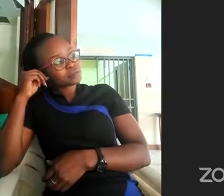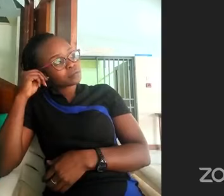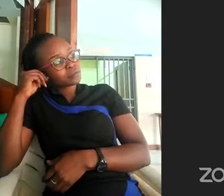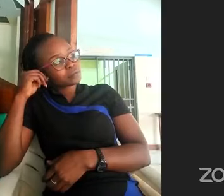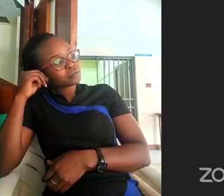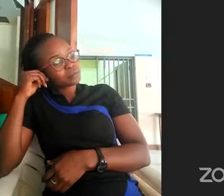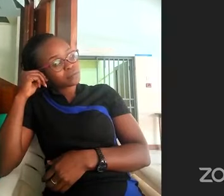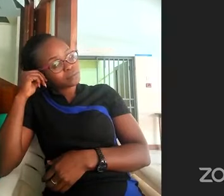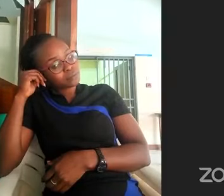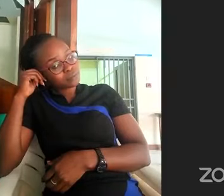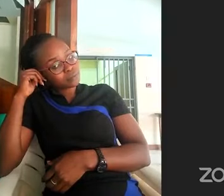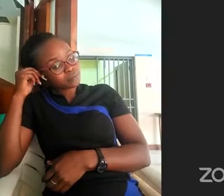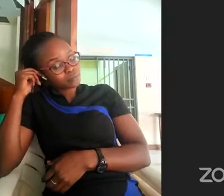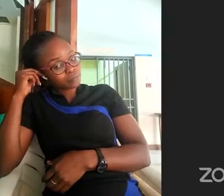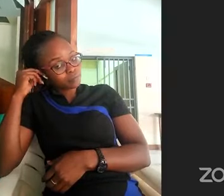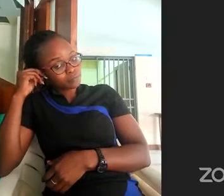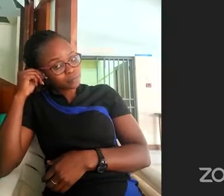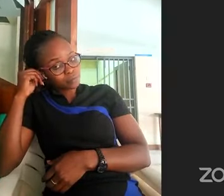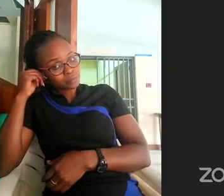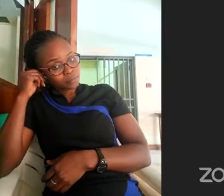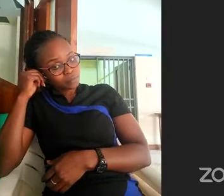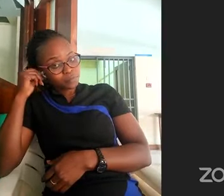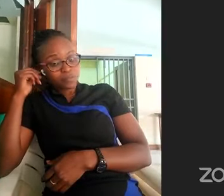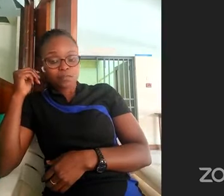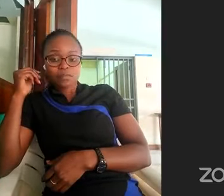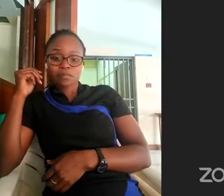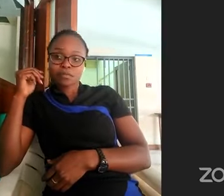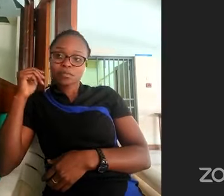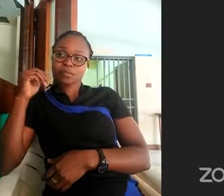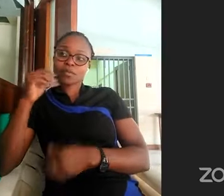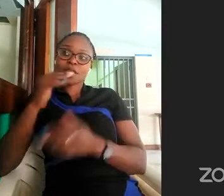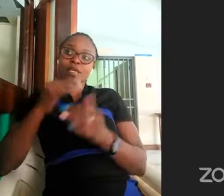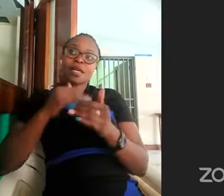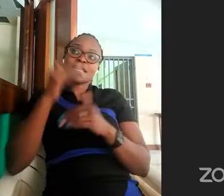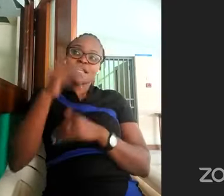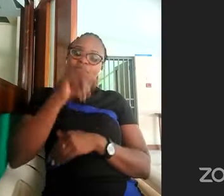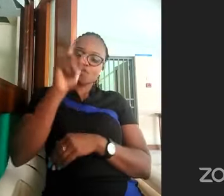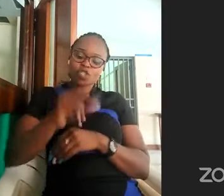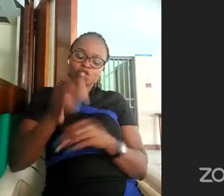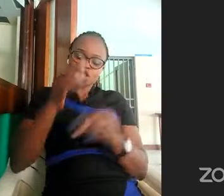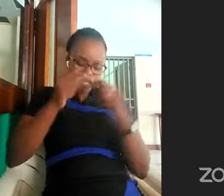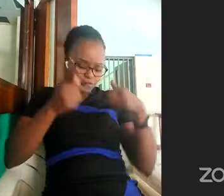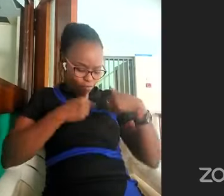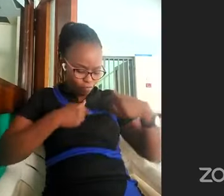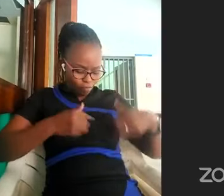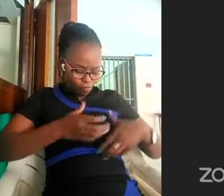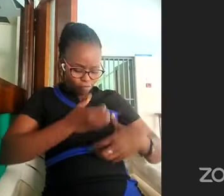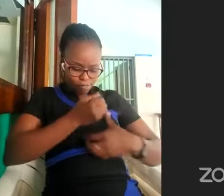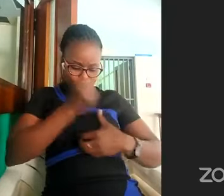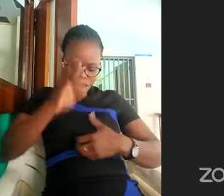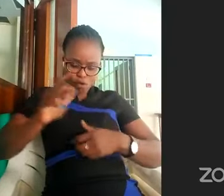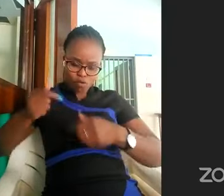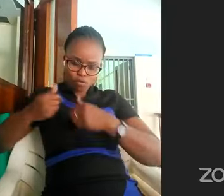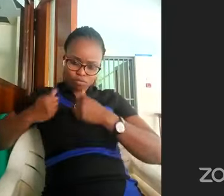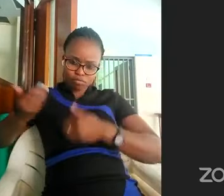question was a question somebody asked, mtu akikatwa matiti, titi ama matiti zote, do we consider